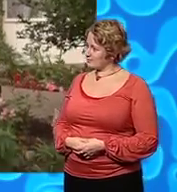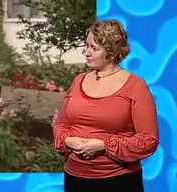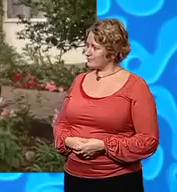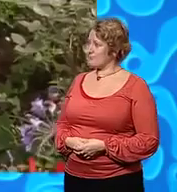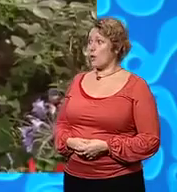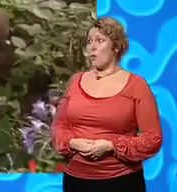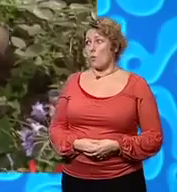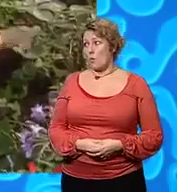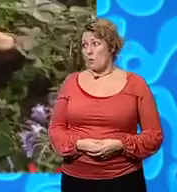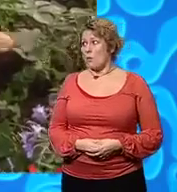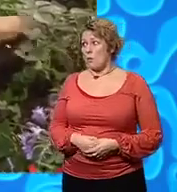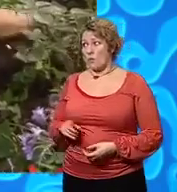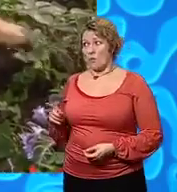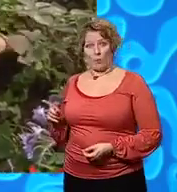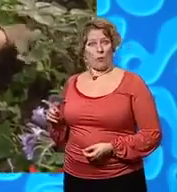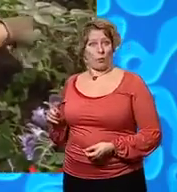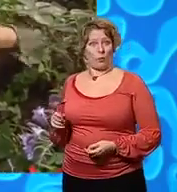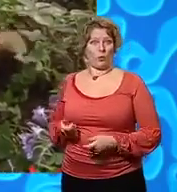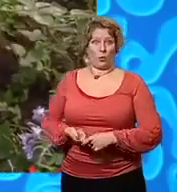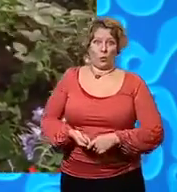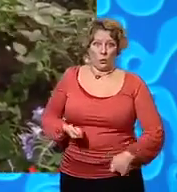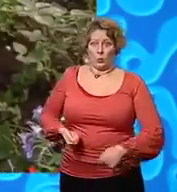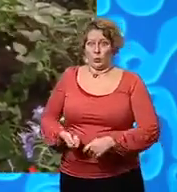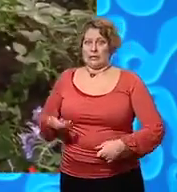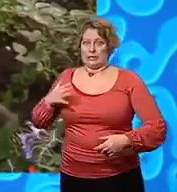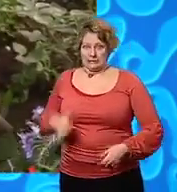Oh, yes. I do need to do a bit of gardening.